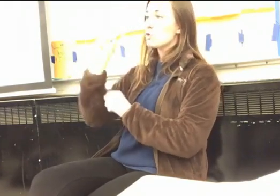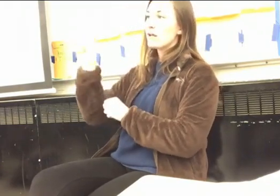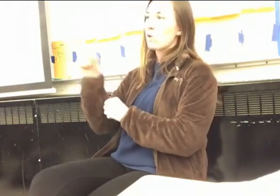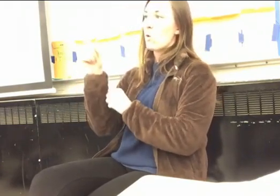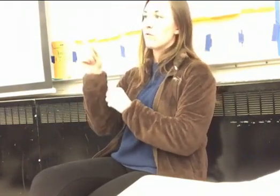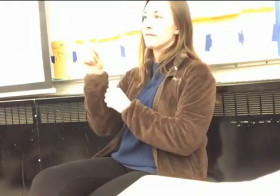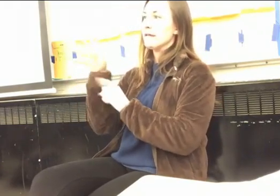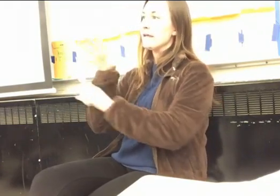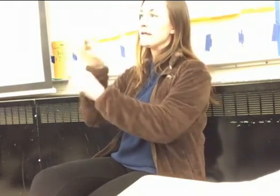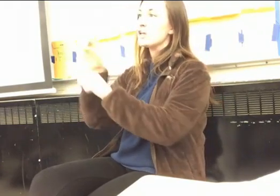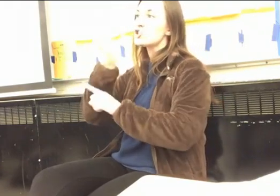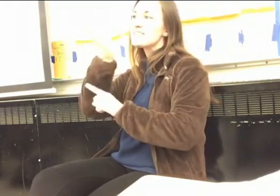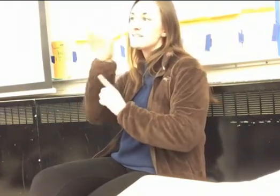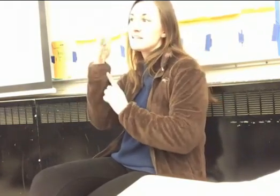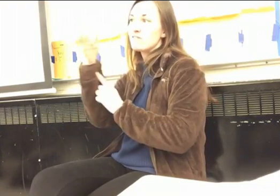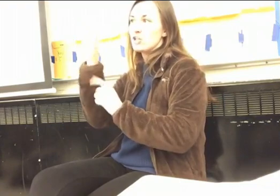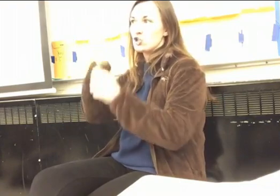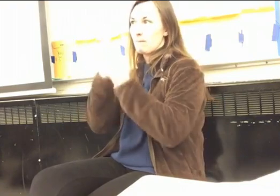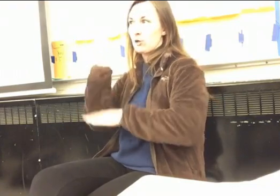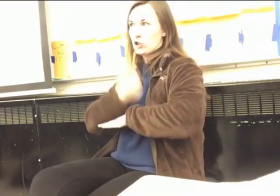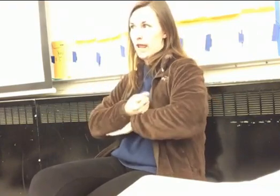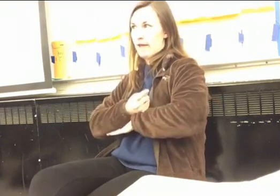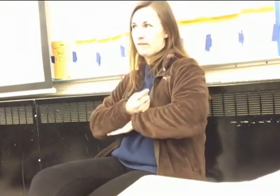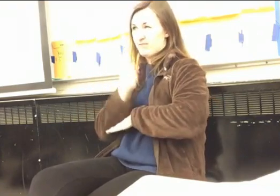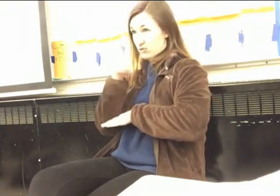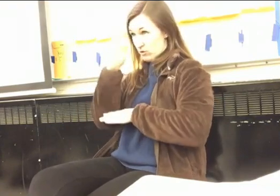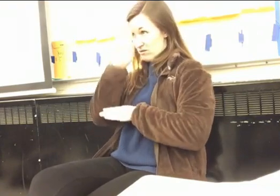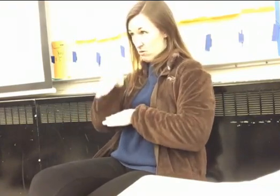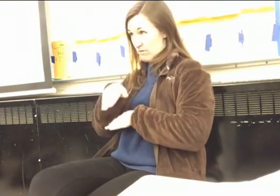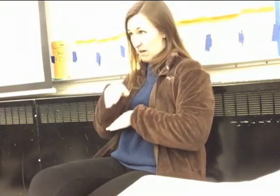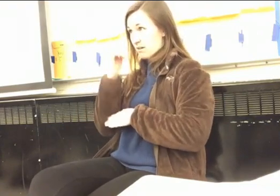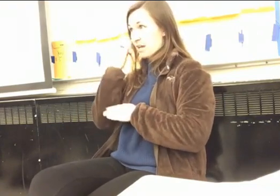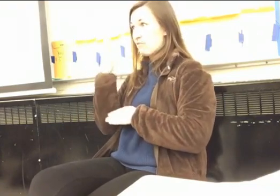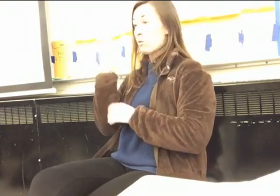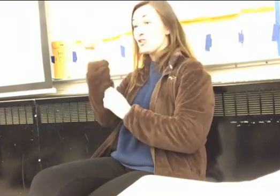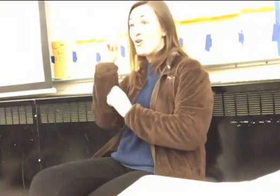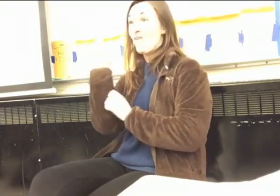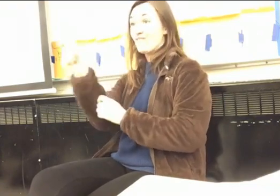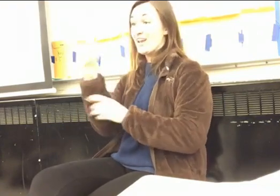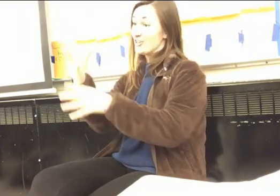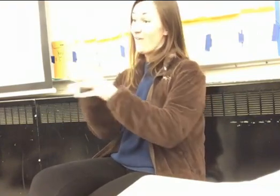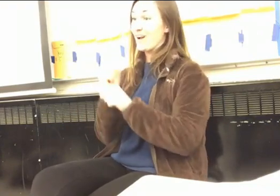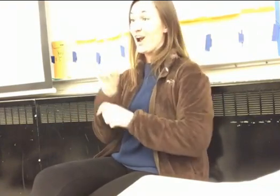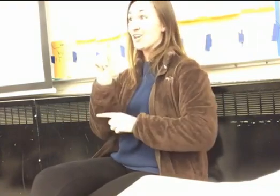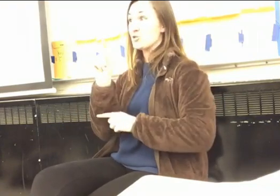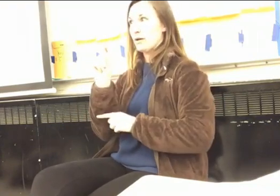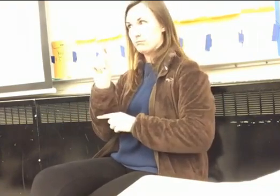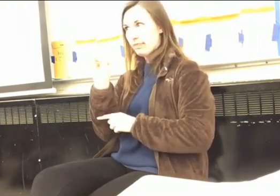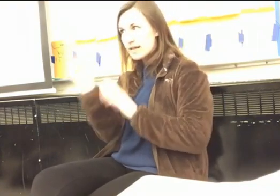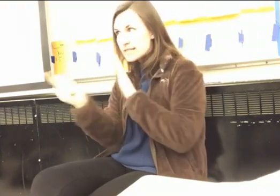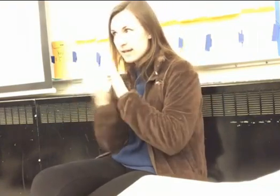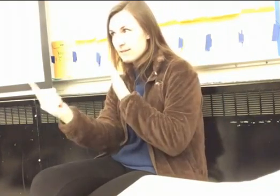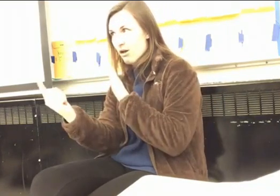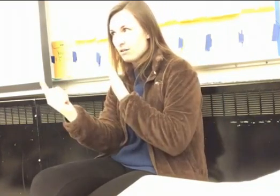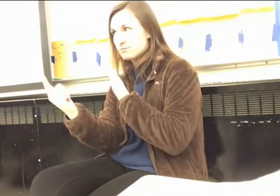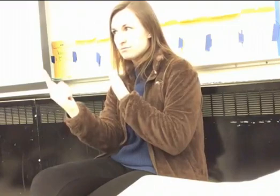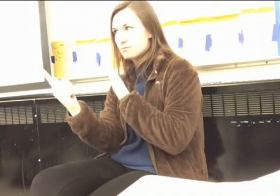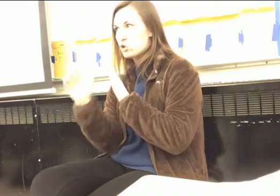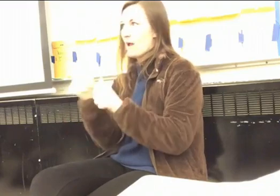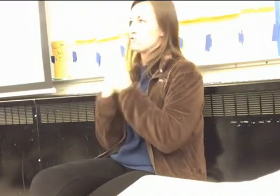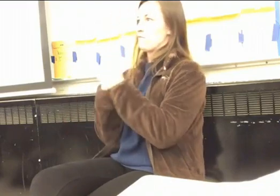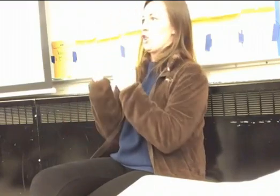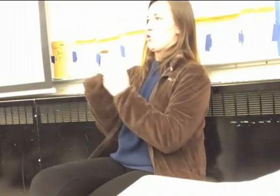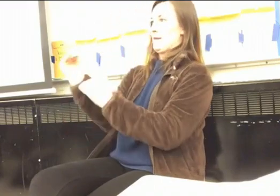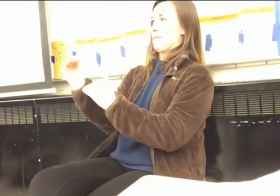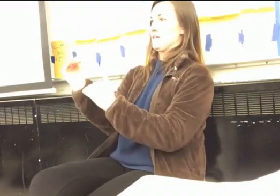fish a day. I don't know if you guys know that. So if you went and fished like 20 fish, you might want to reconsider that because it's against the law. What happens is that instead of just